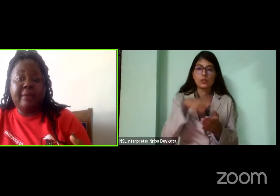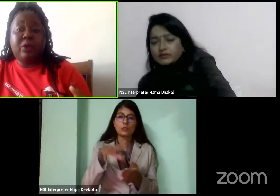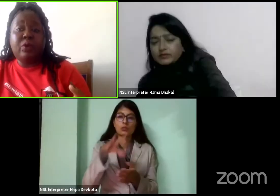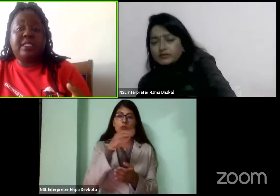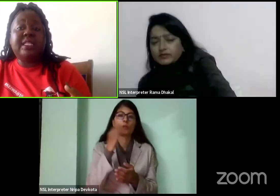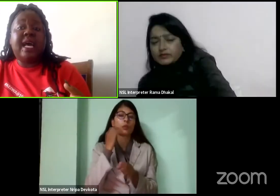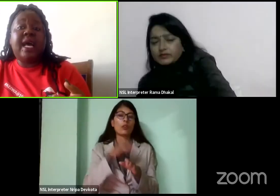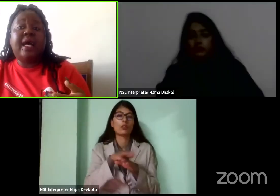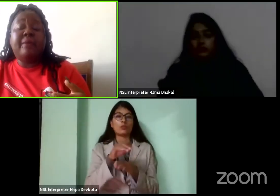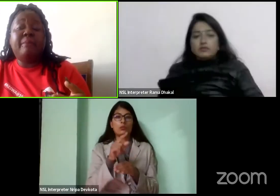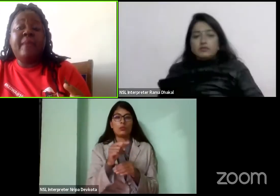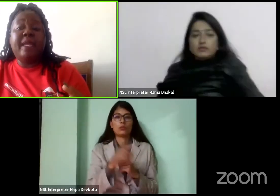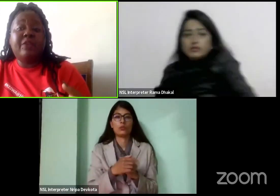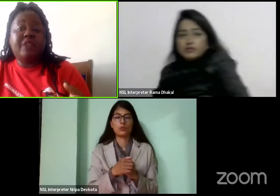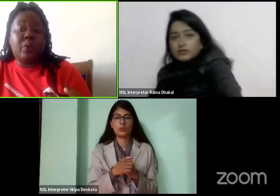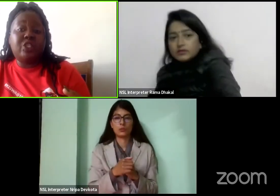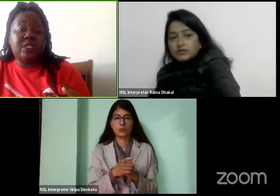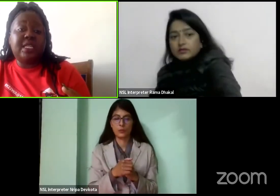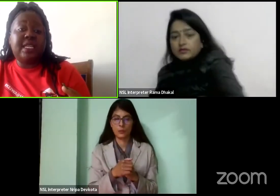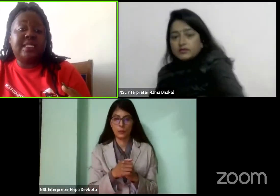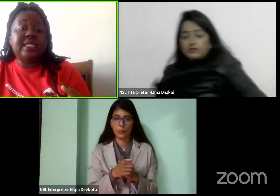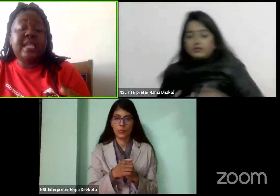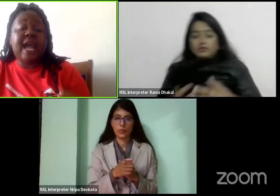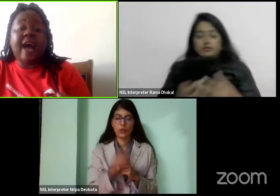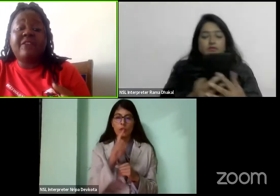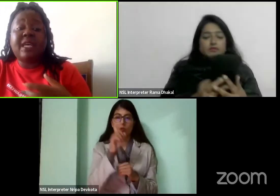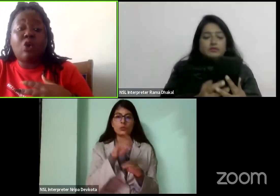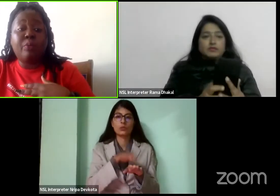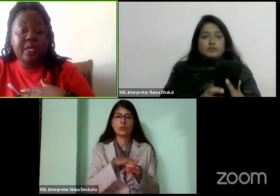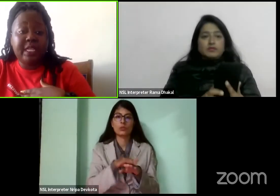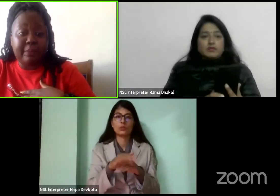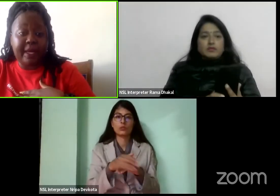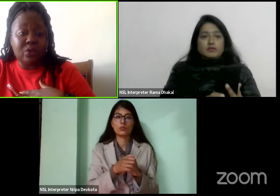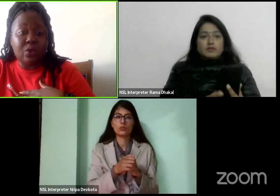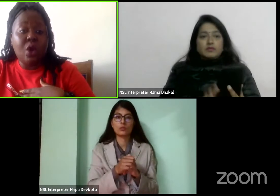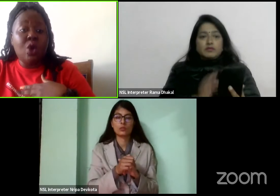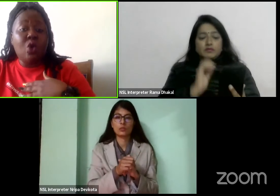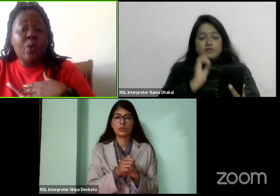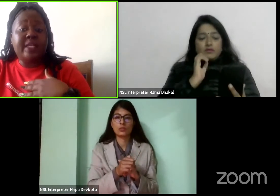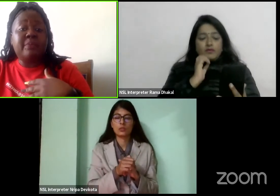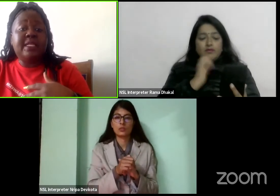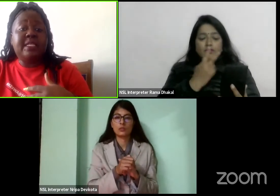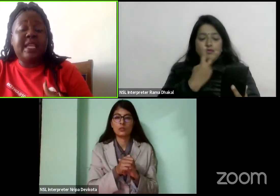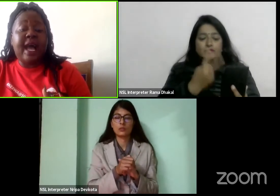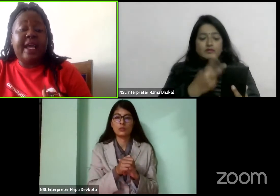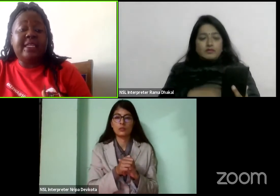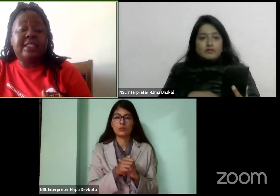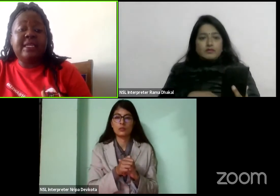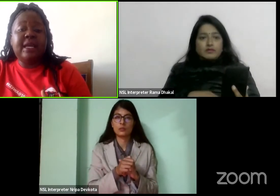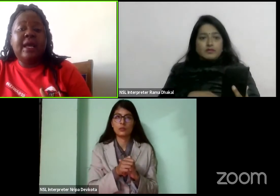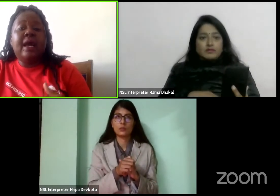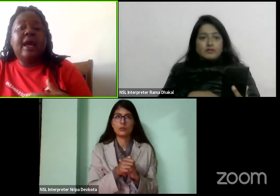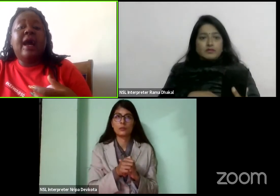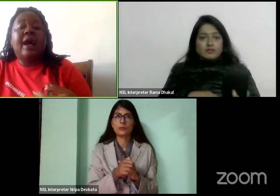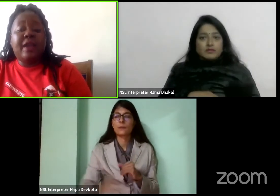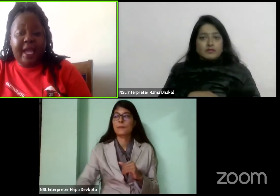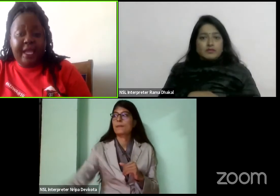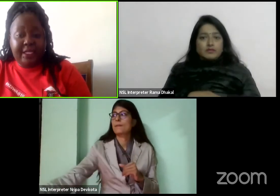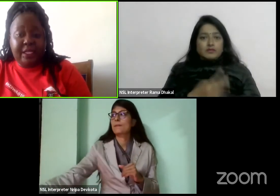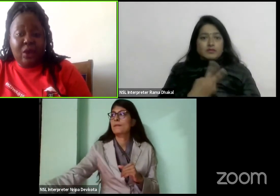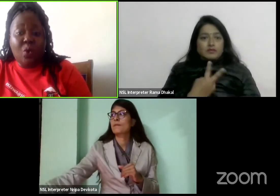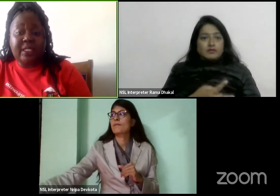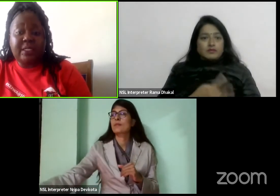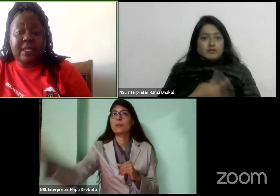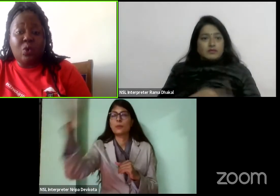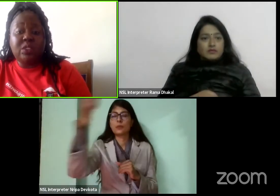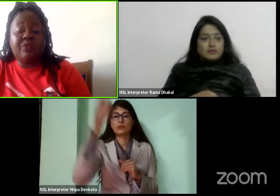heard? Because these are many of the questions that I still have as a community person who has been denied a